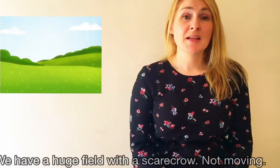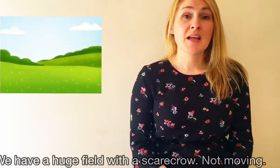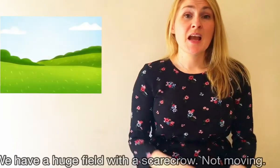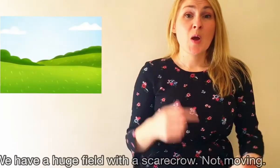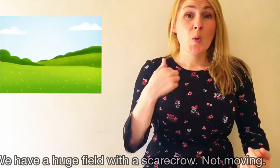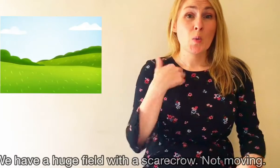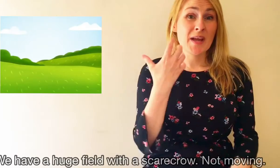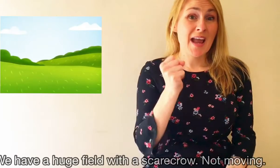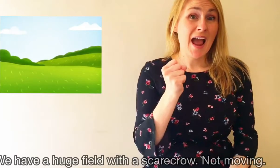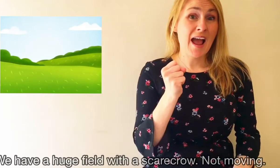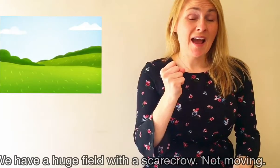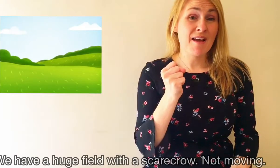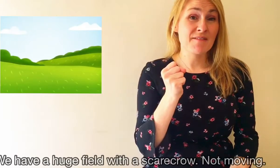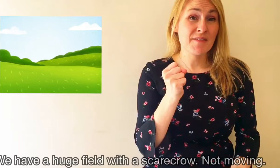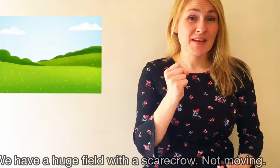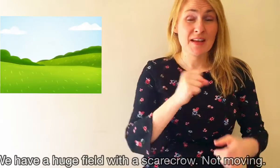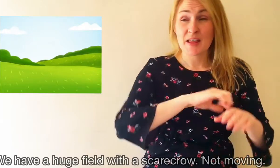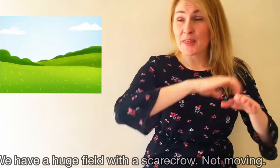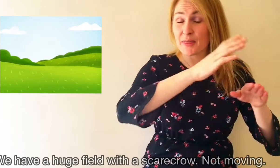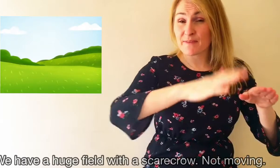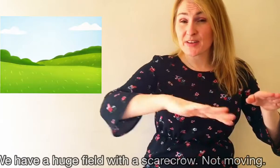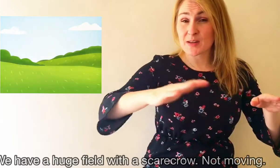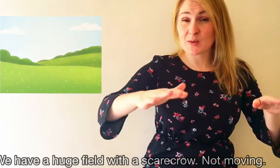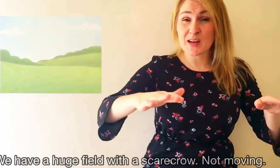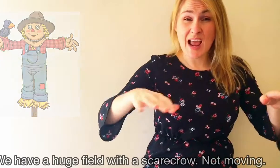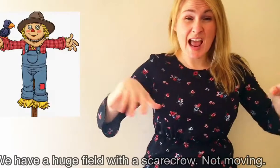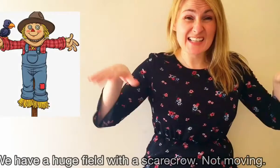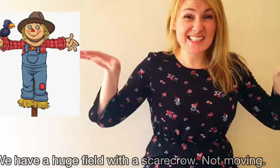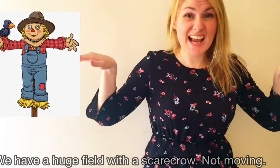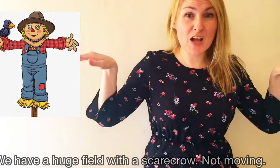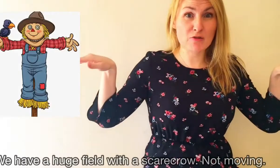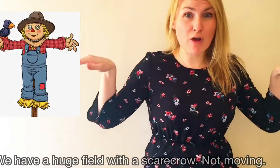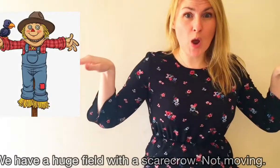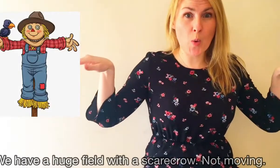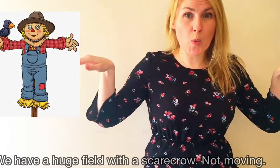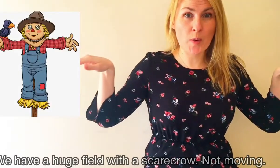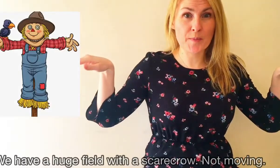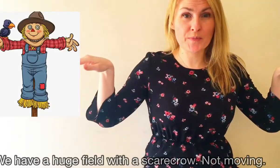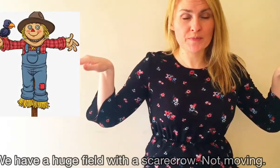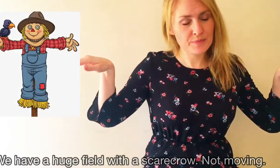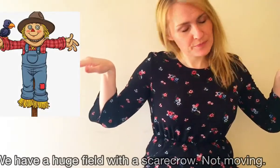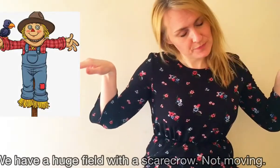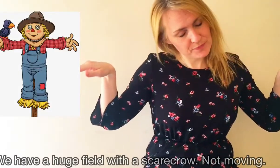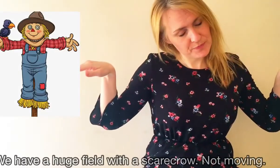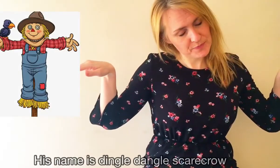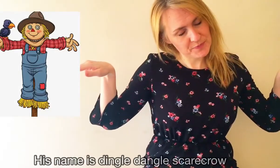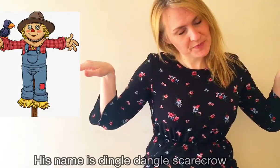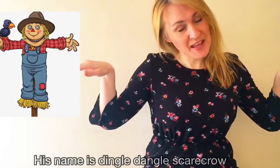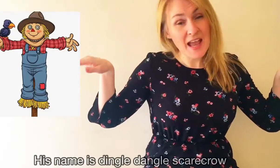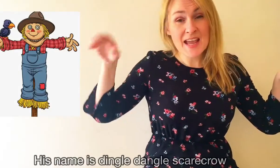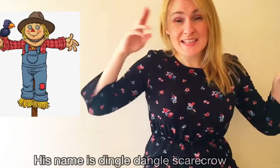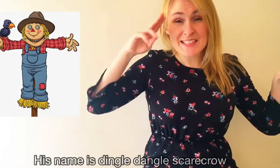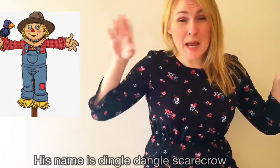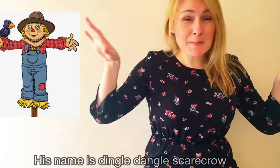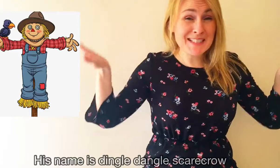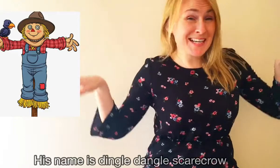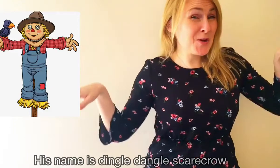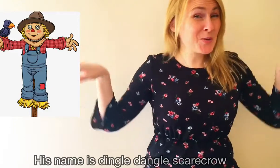We have in the film Staircrow, his name is Dingle